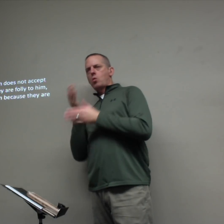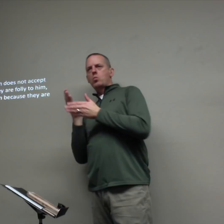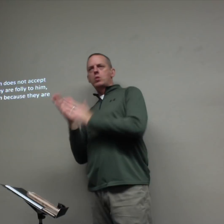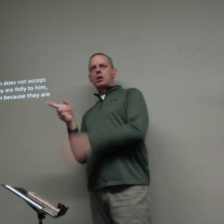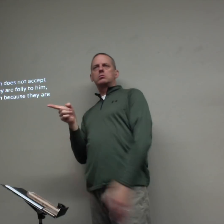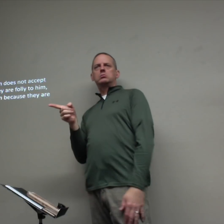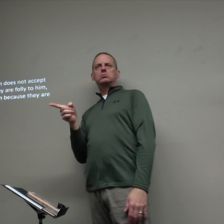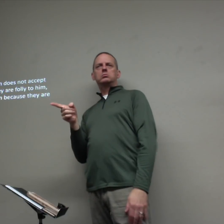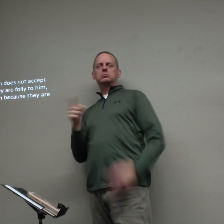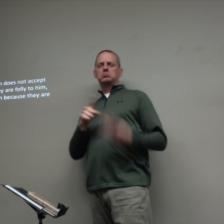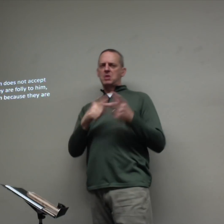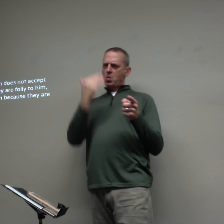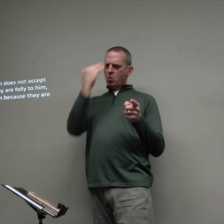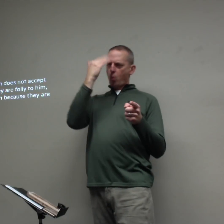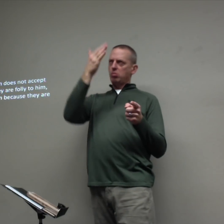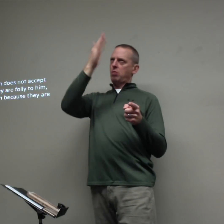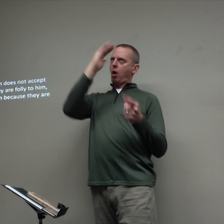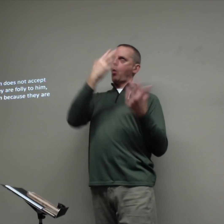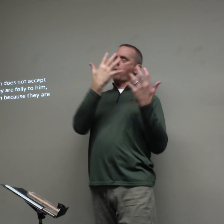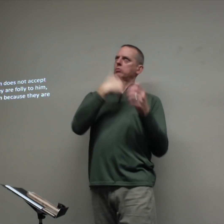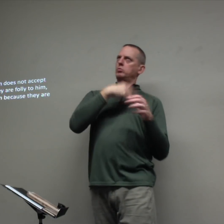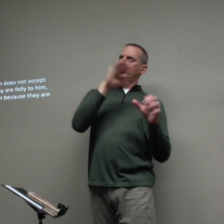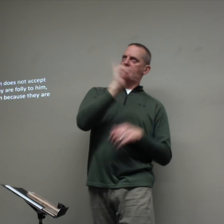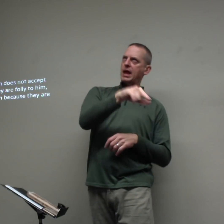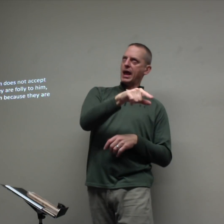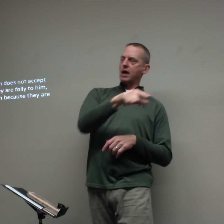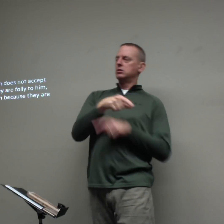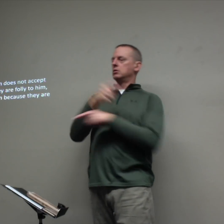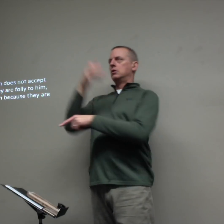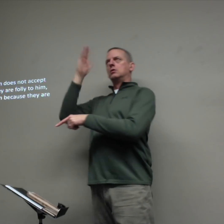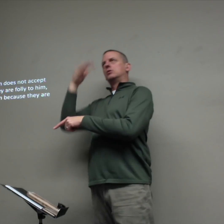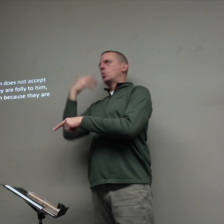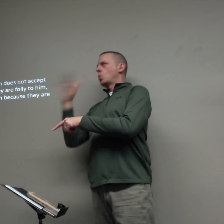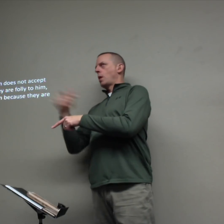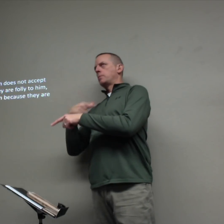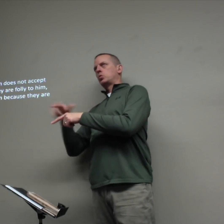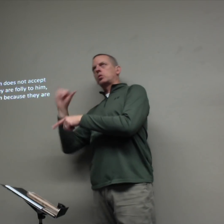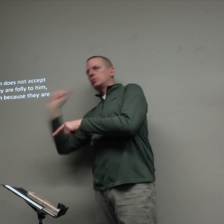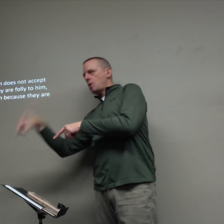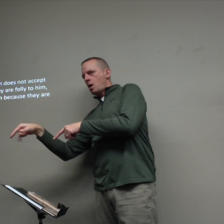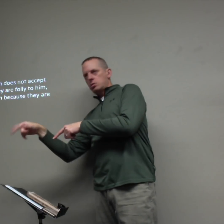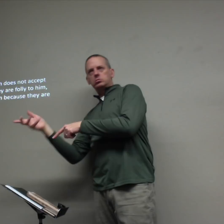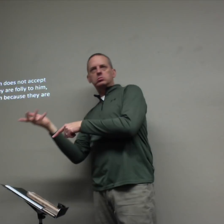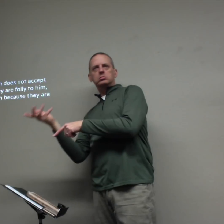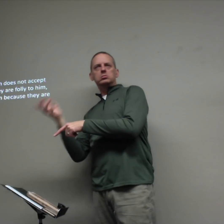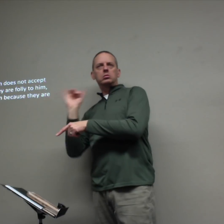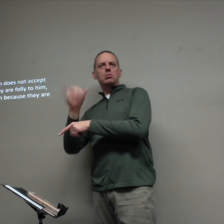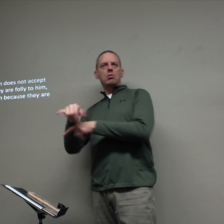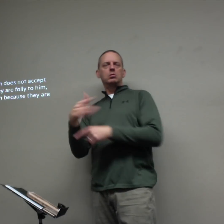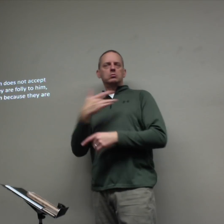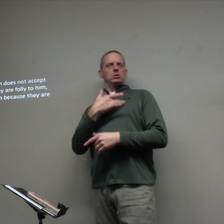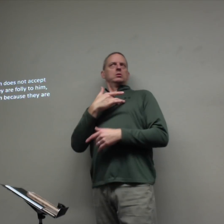which way is the right way and which way is the wrong way. And you say, no, God wants them to do that. And no, God doesn't want them to do